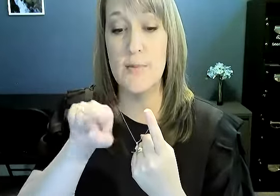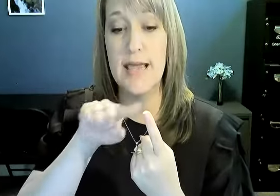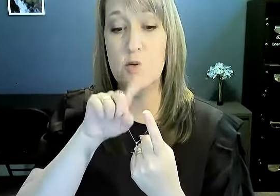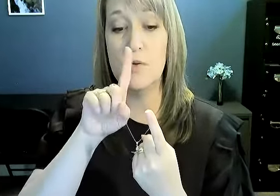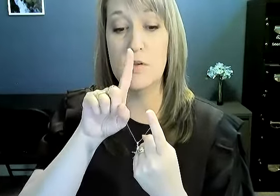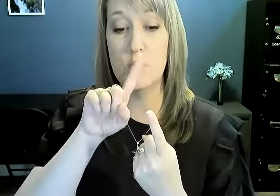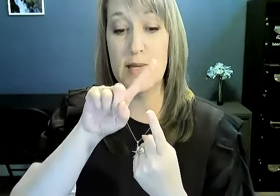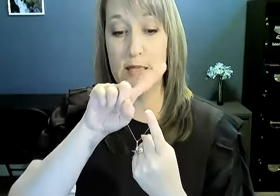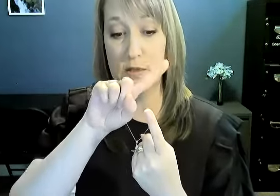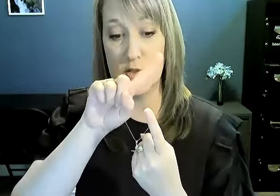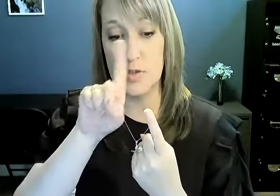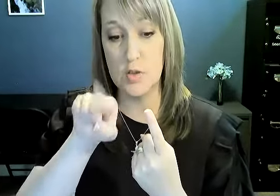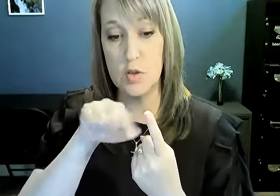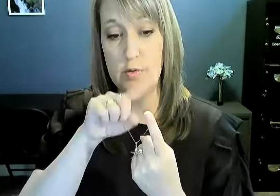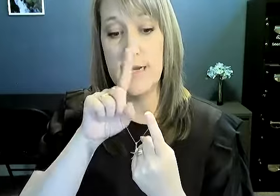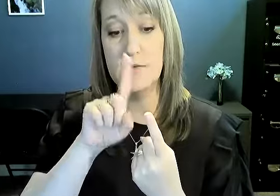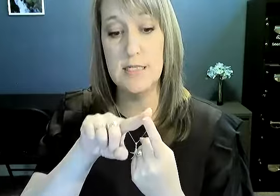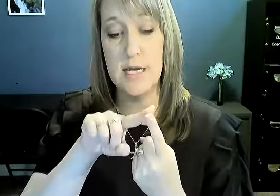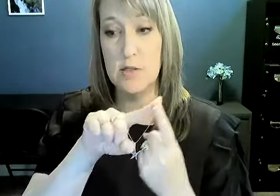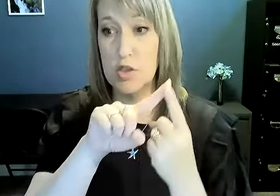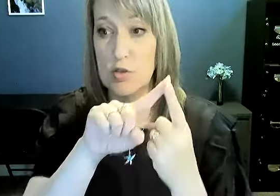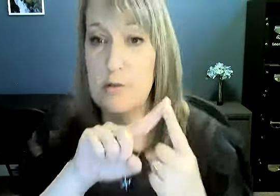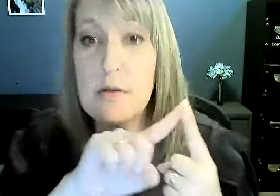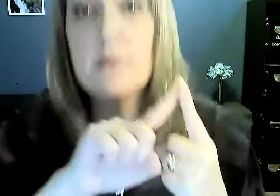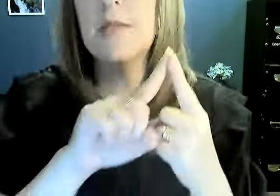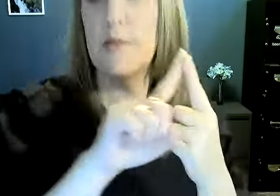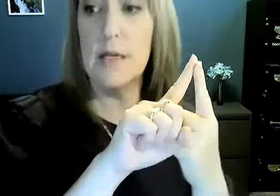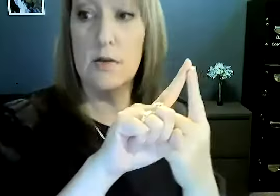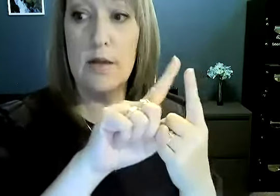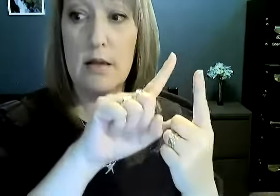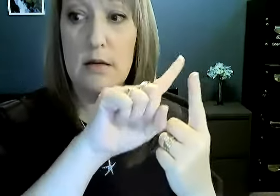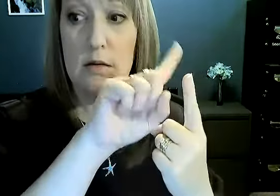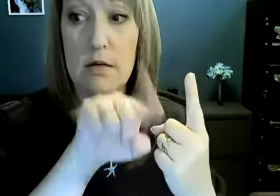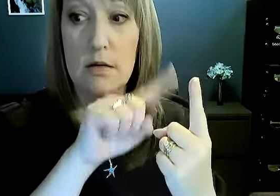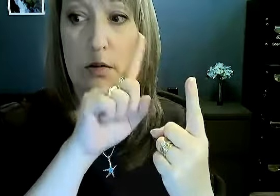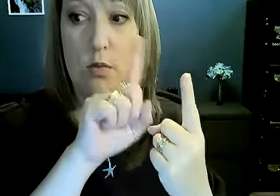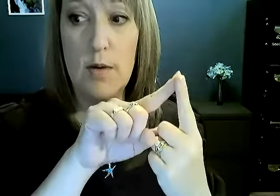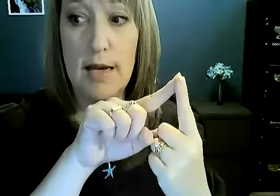hand will make a little circle around and touch. Let's see if we can do that. When.